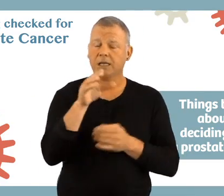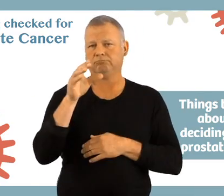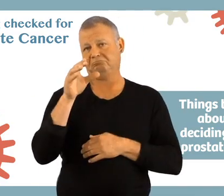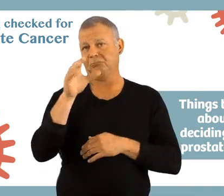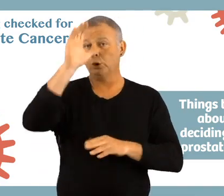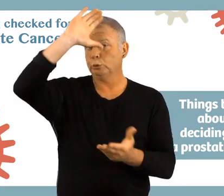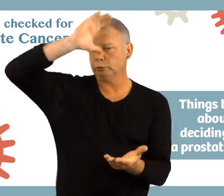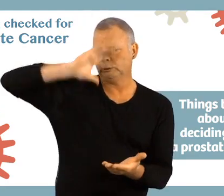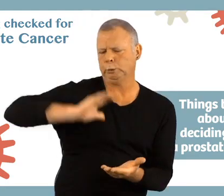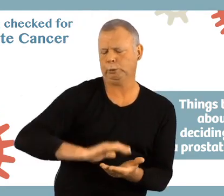early.